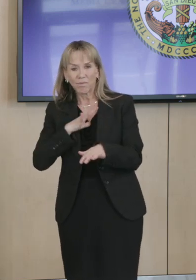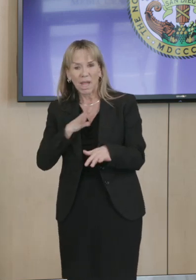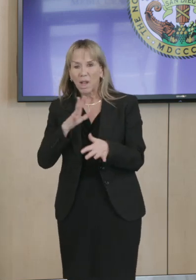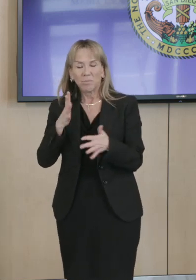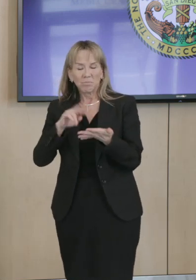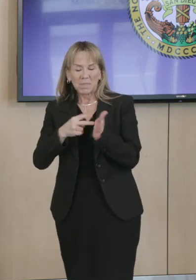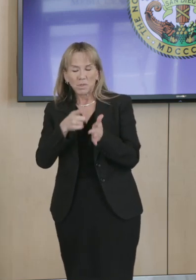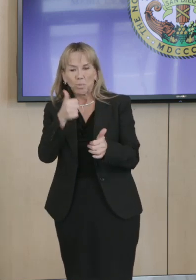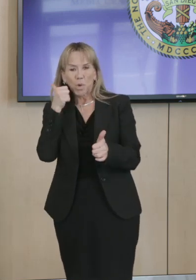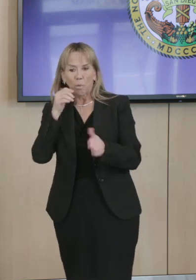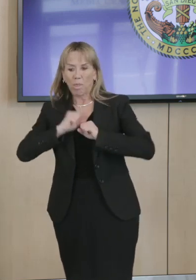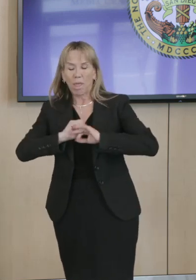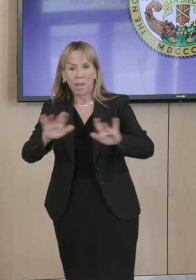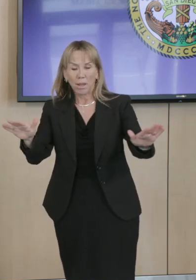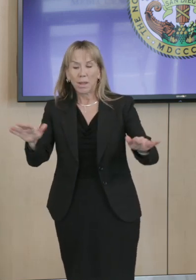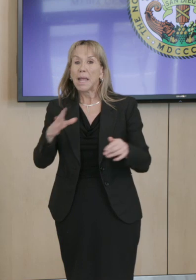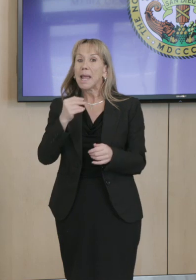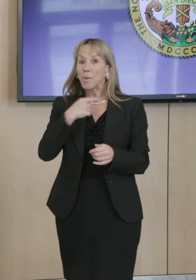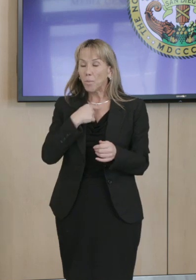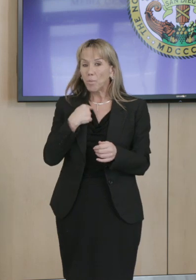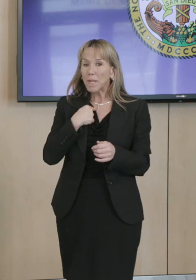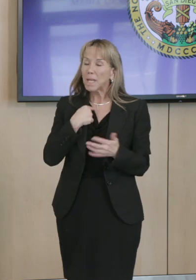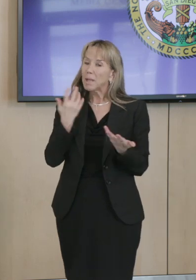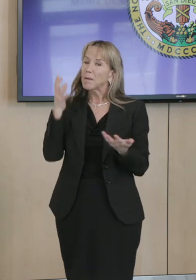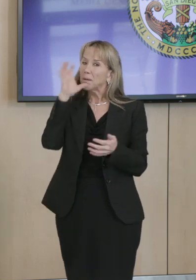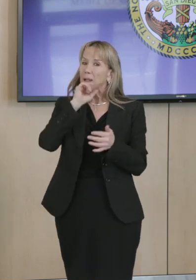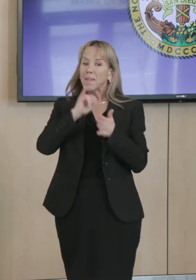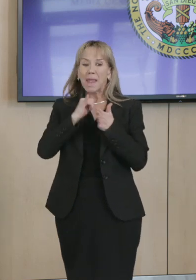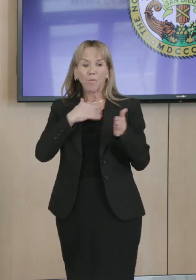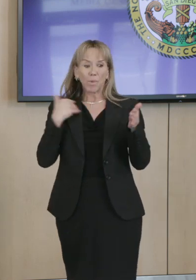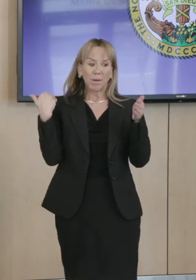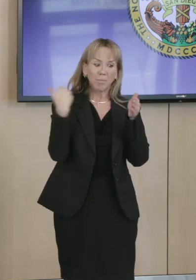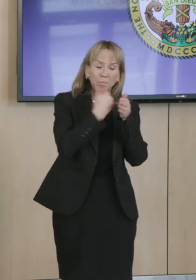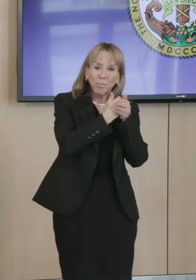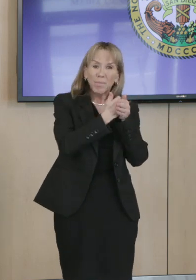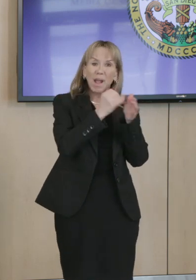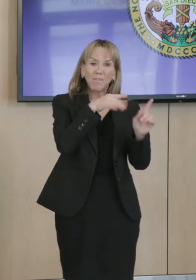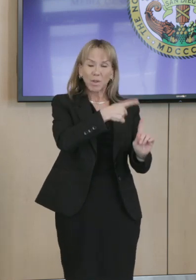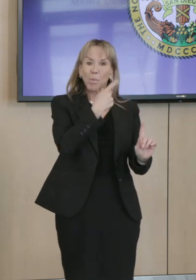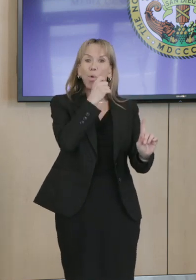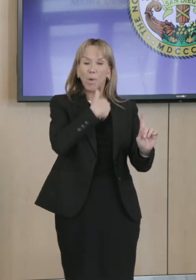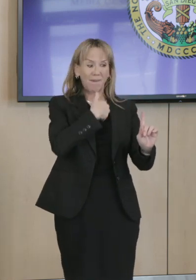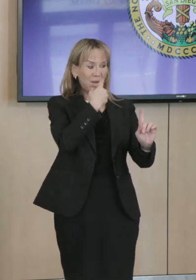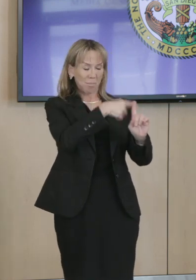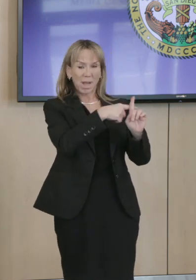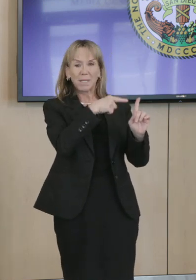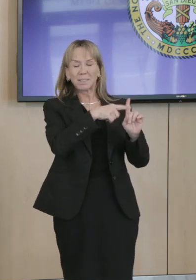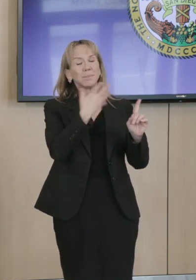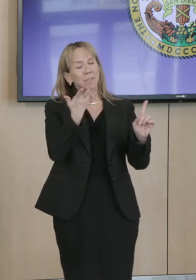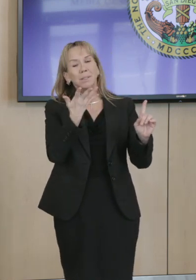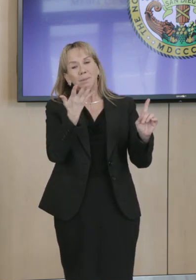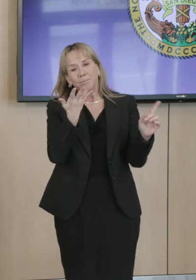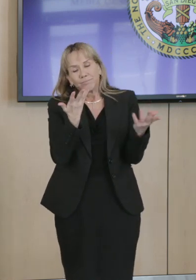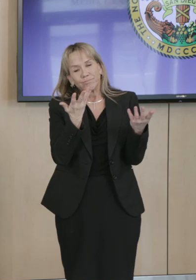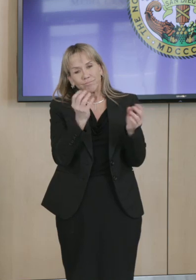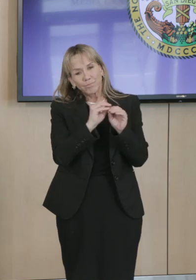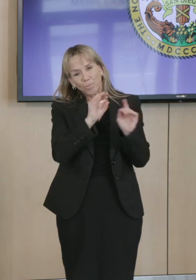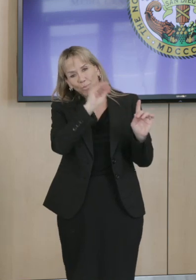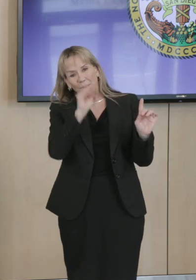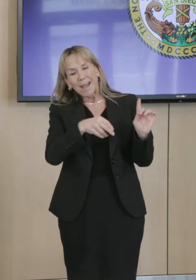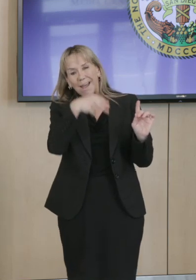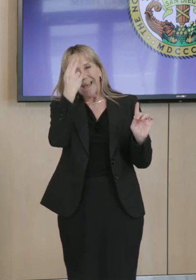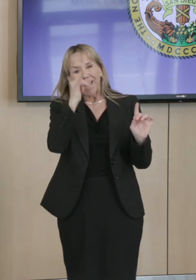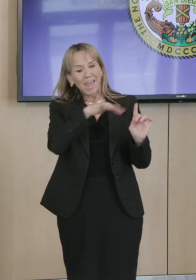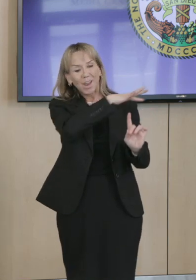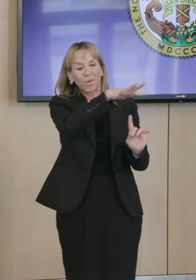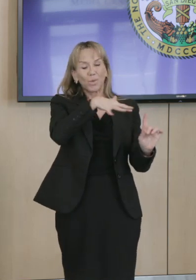presume by being close contacts of a known case that they are in fact likely to be COVID cases. And with the